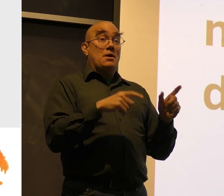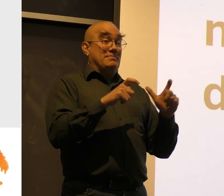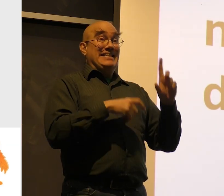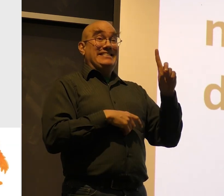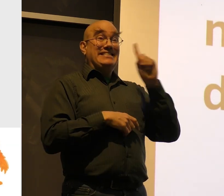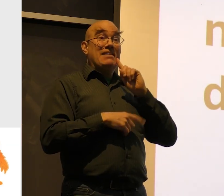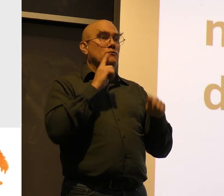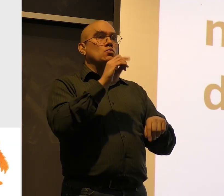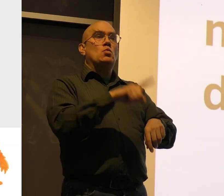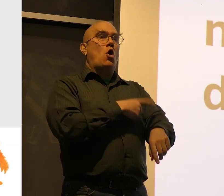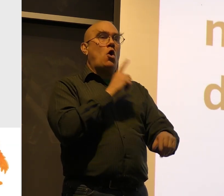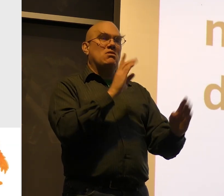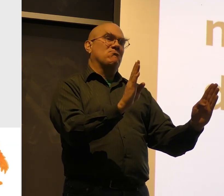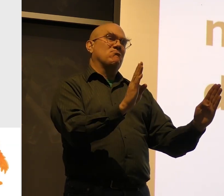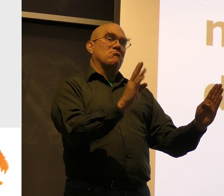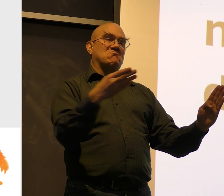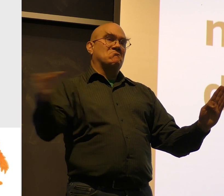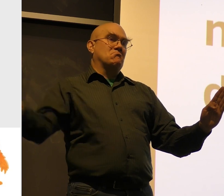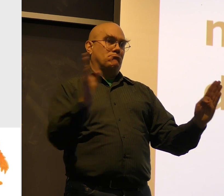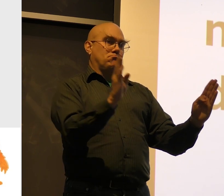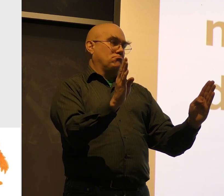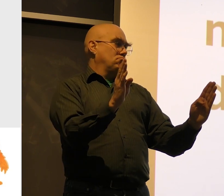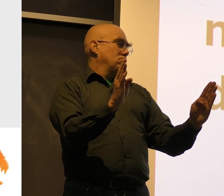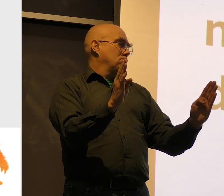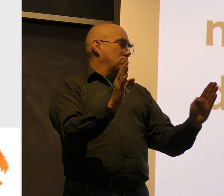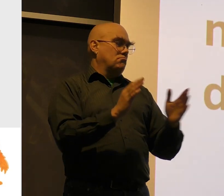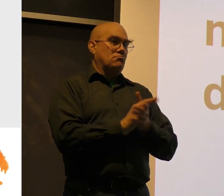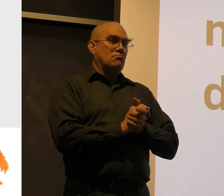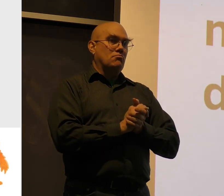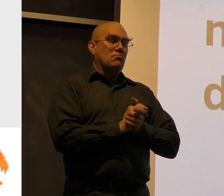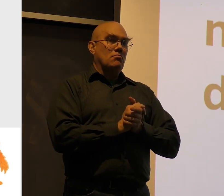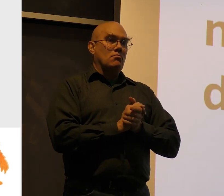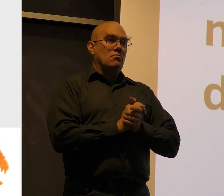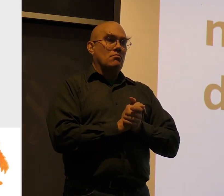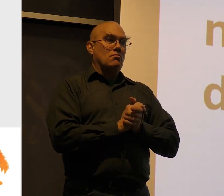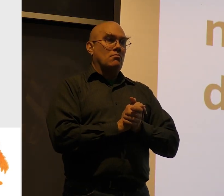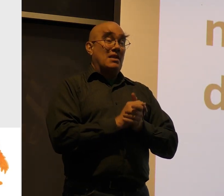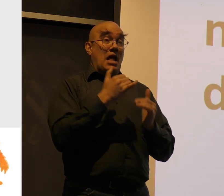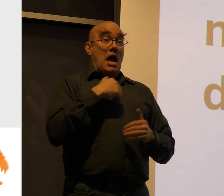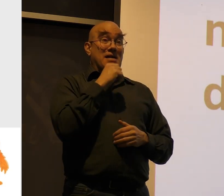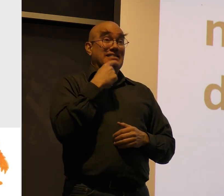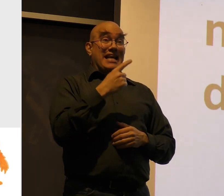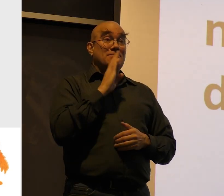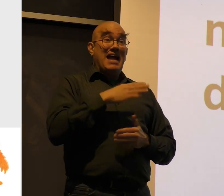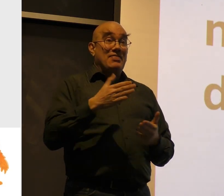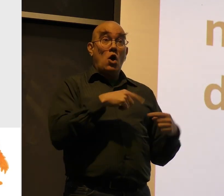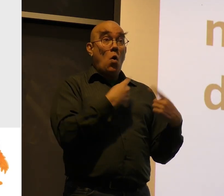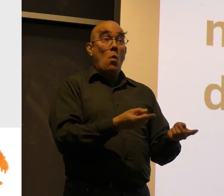that dichotomy, that big D deaf has been around for too long and so limited. And that's not right. And now I'm not saying